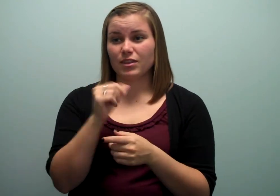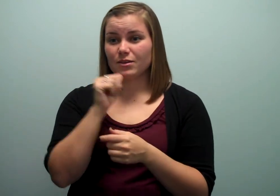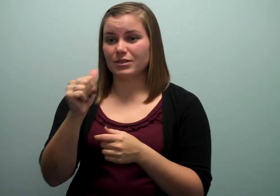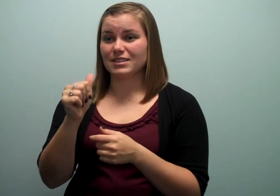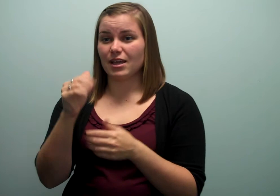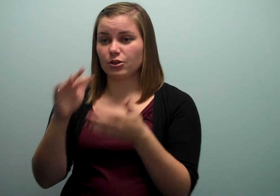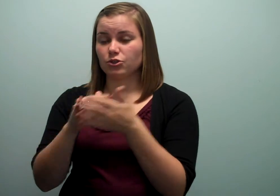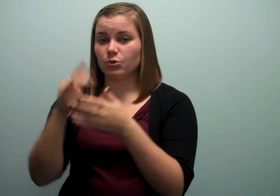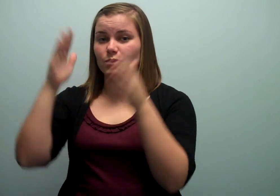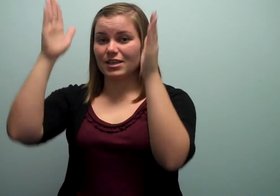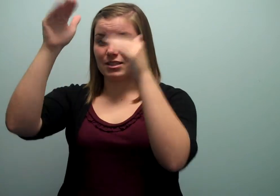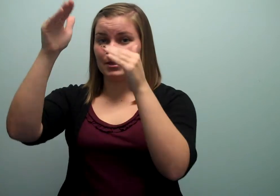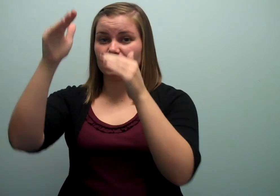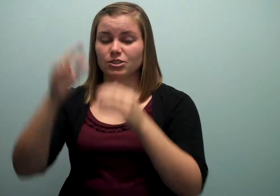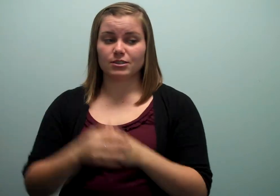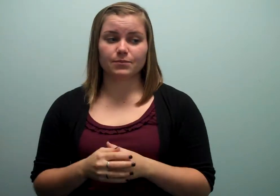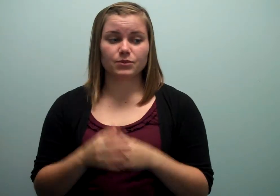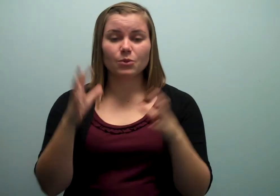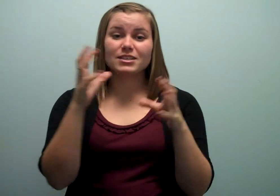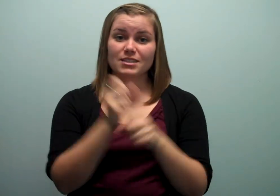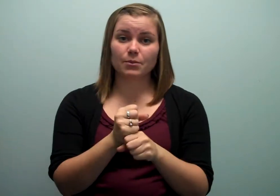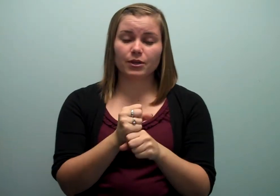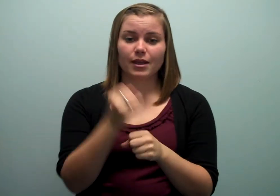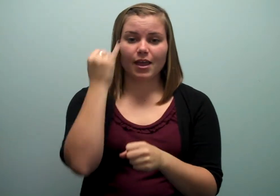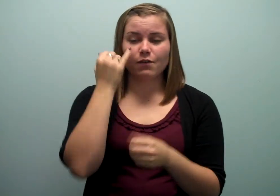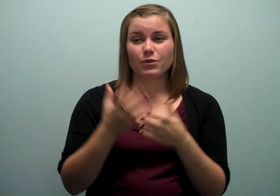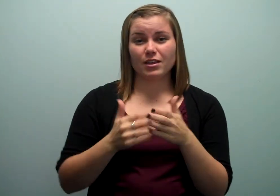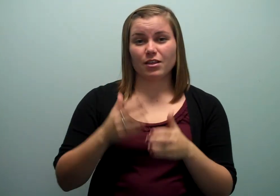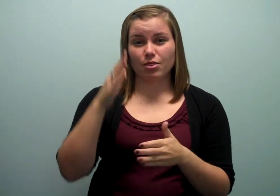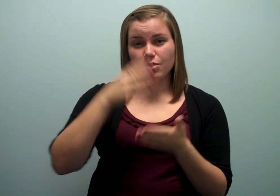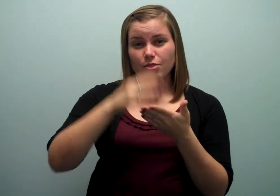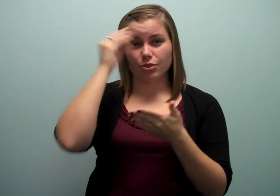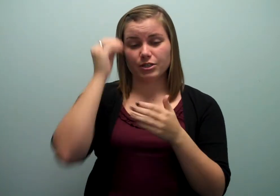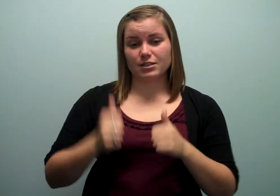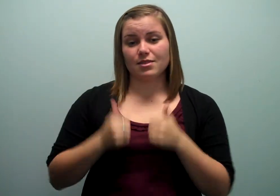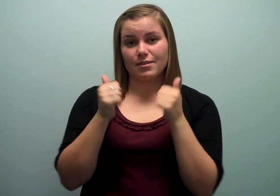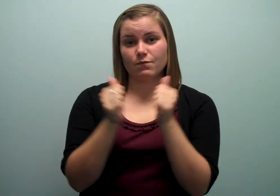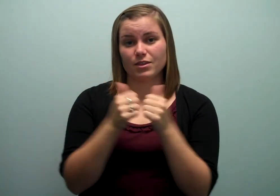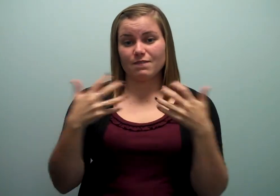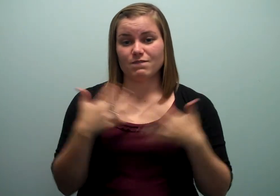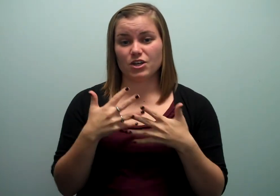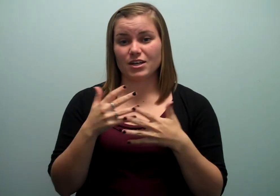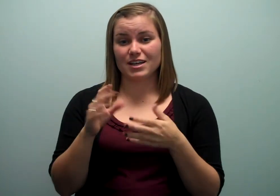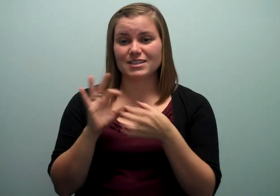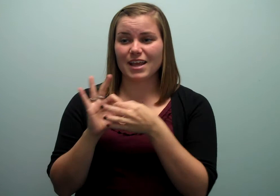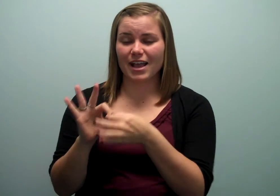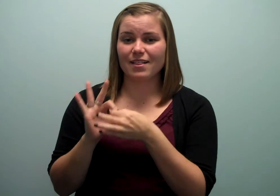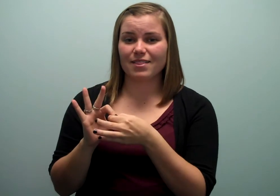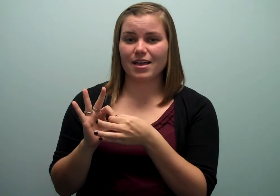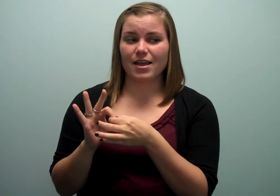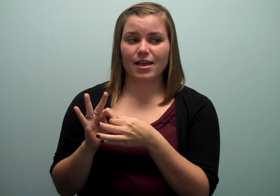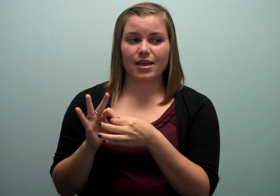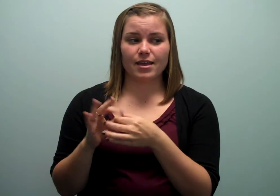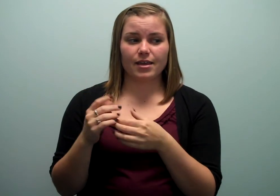In summary, if we learn to live with fear as an ally, which navigates our path in the direction of